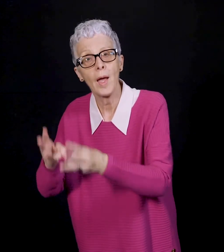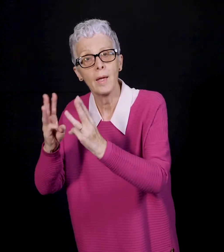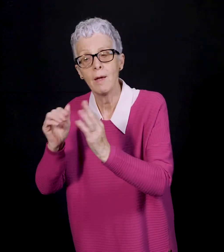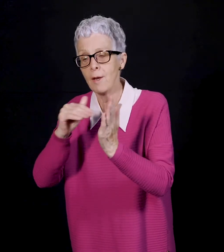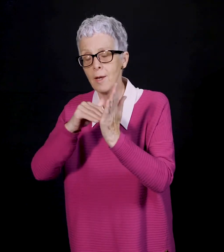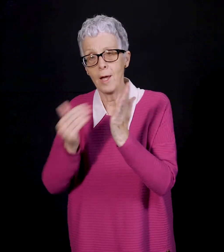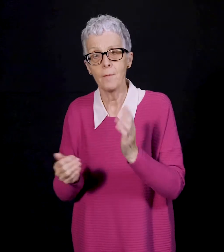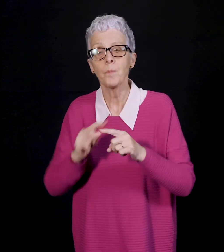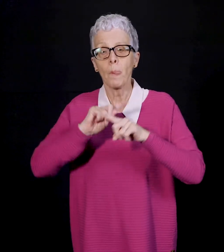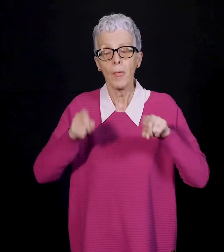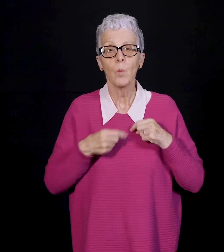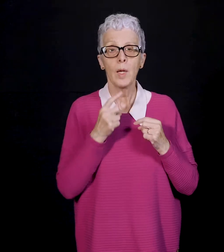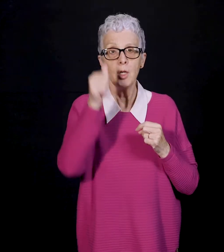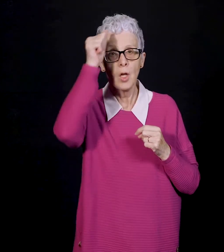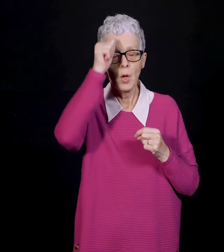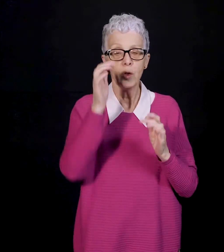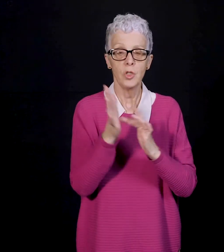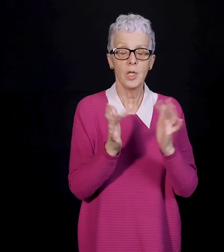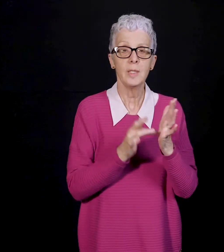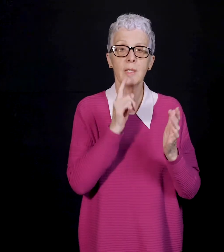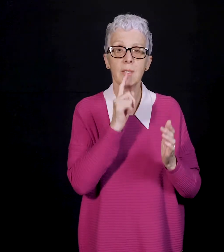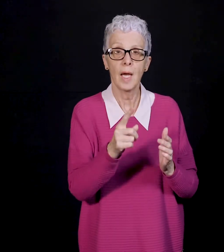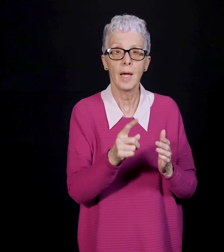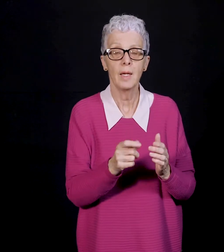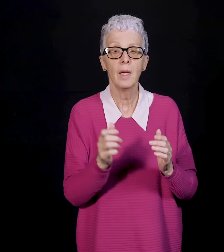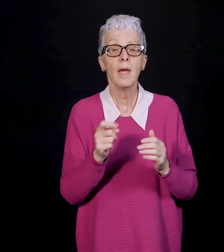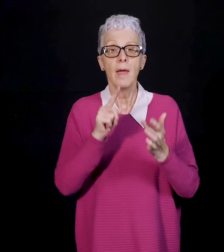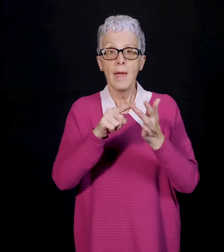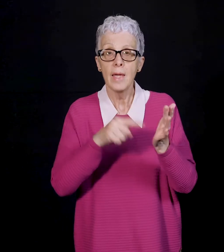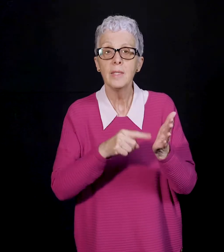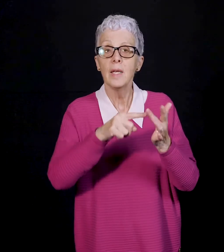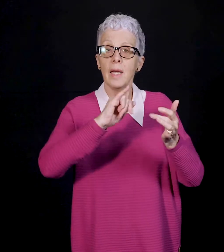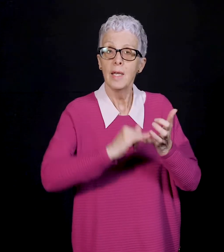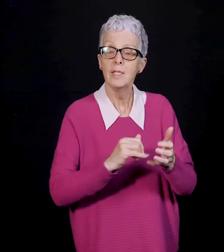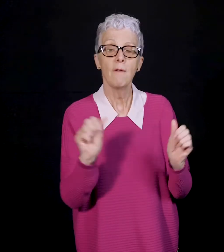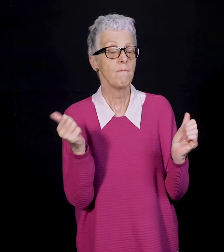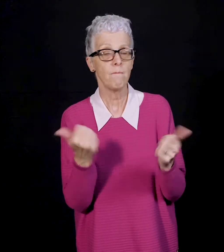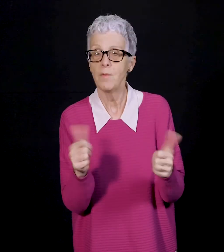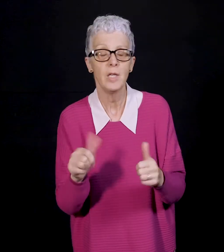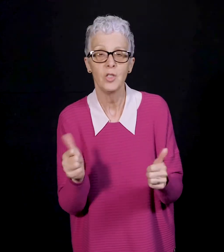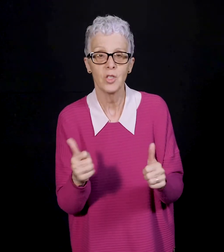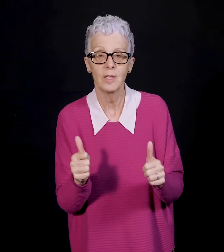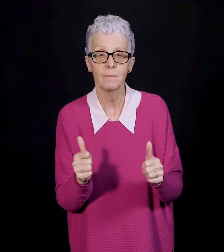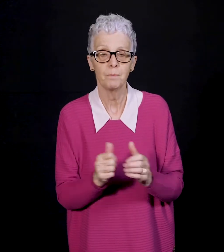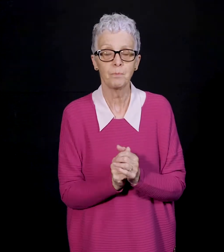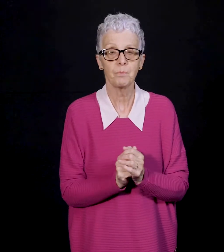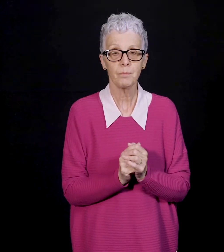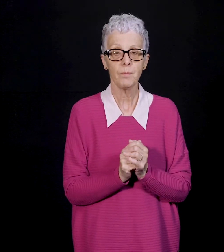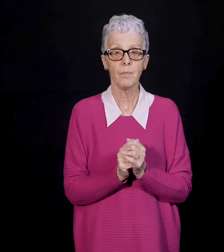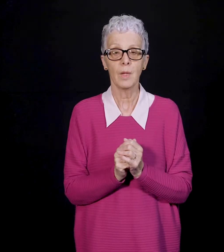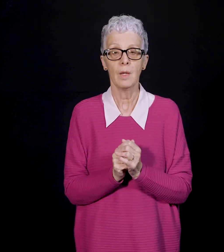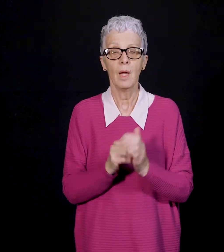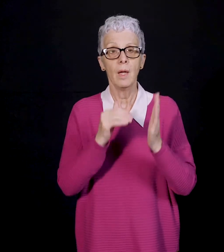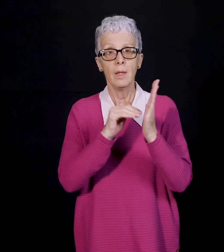declared, "It is finished." The imperfect that it was, the pattern and everything that God had done for us, is now